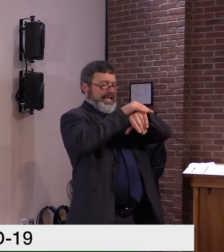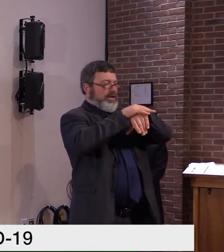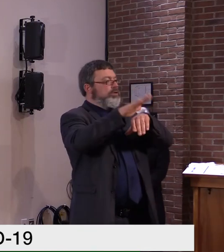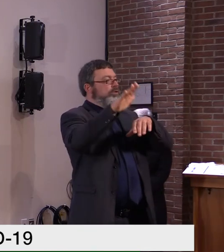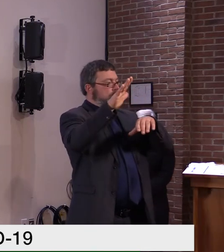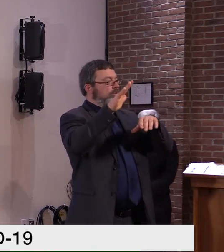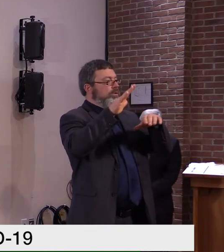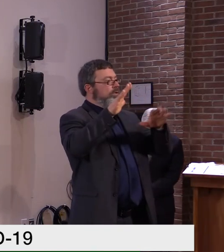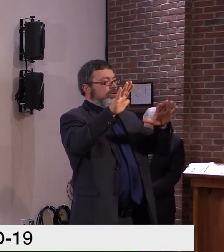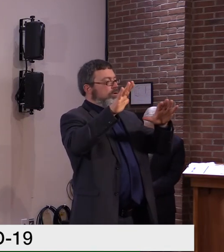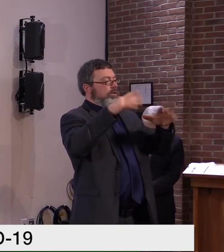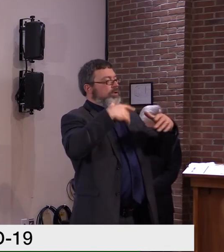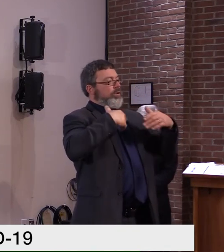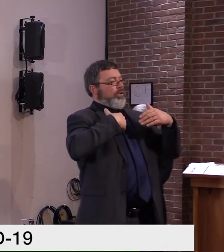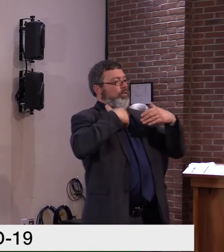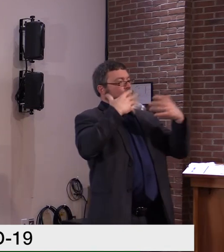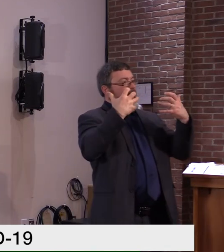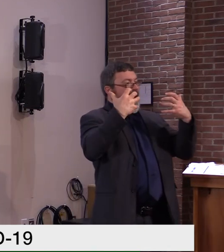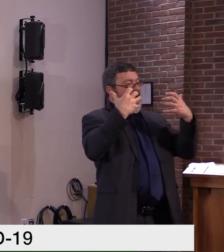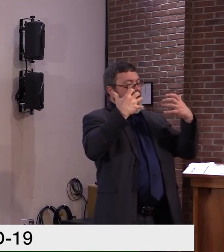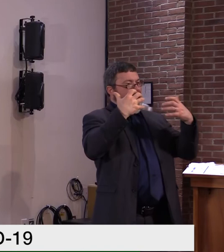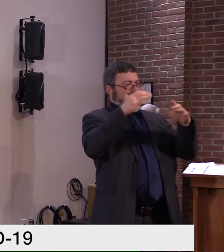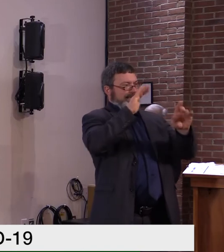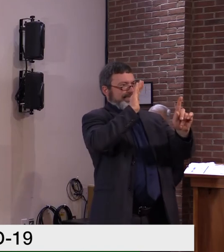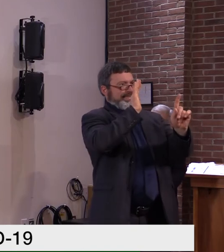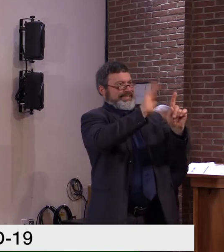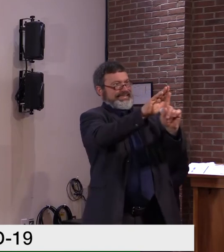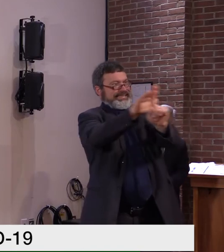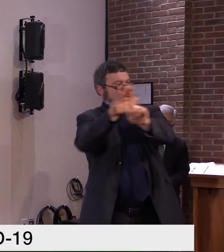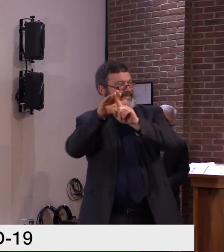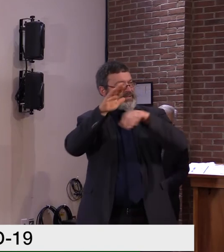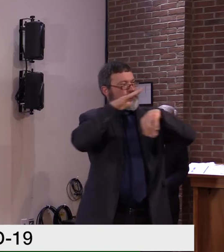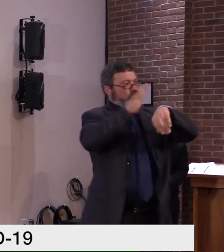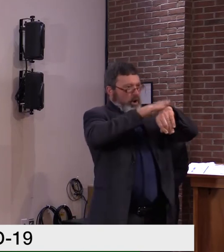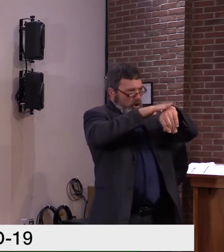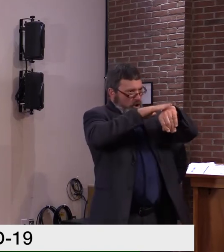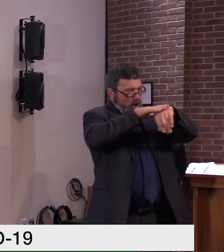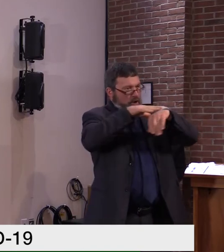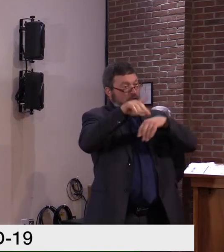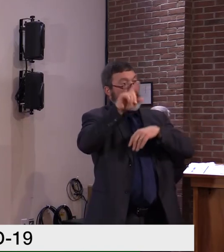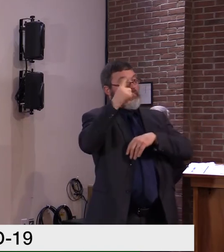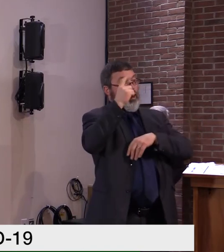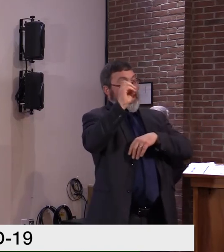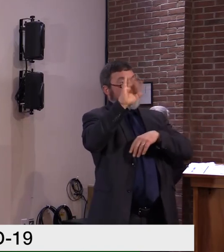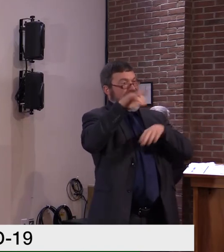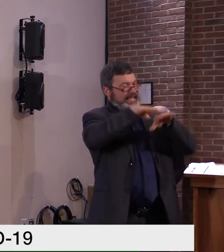result and allow them to know where they could go to get tested again.